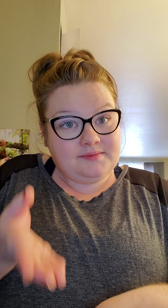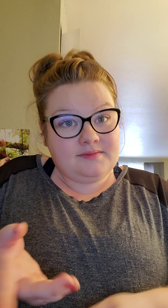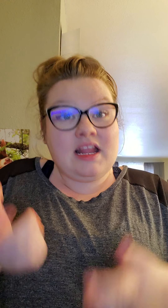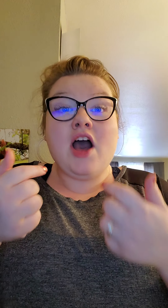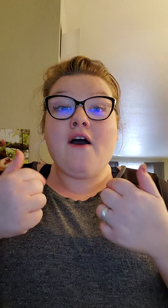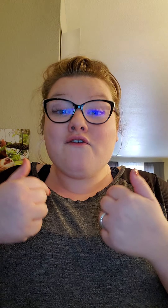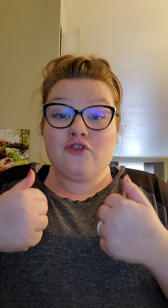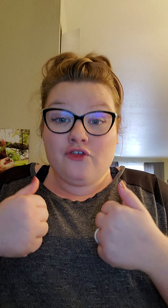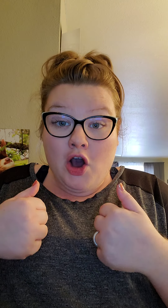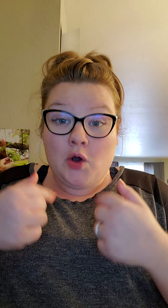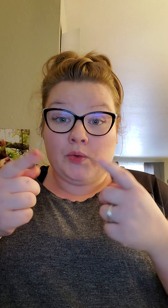Phone.